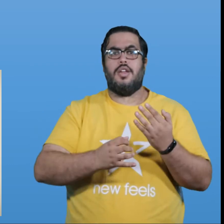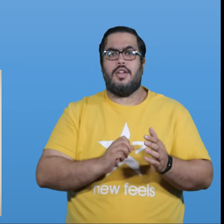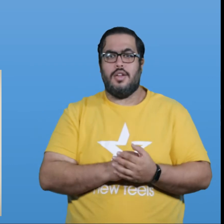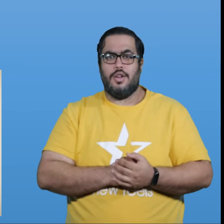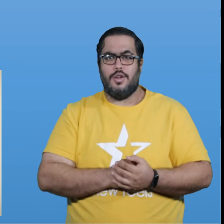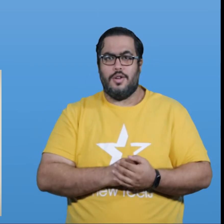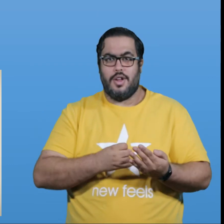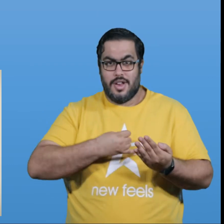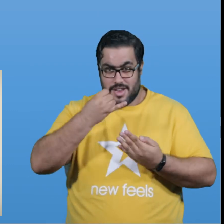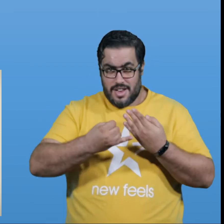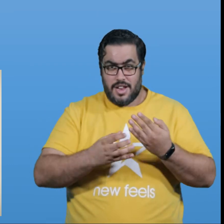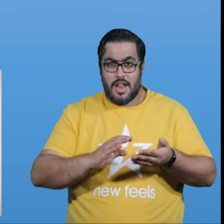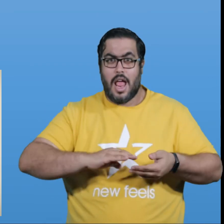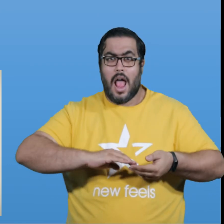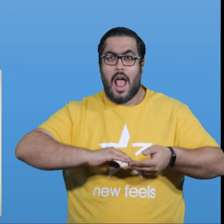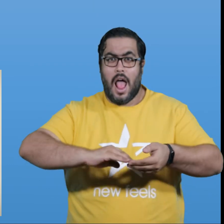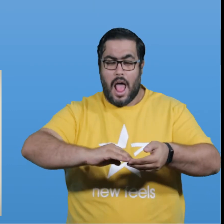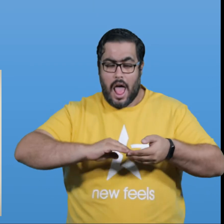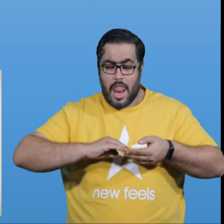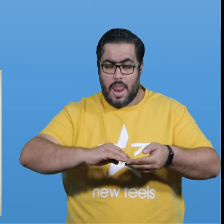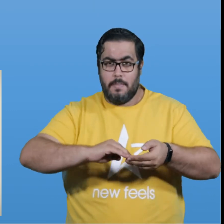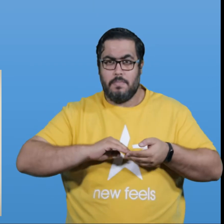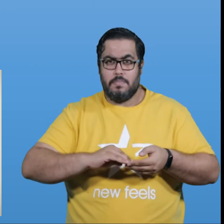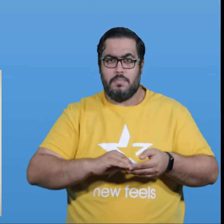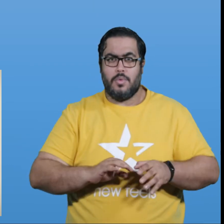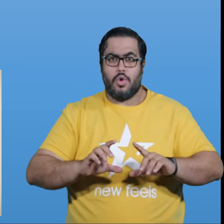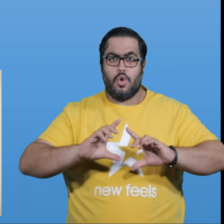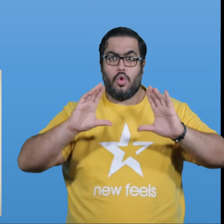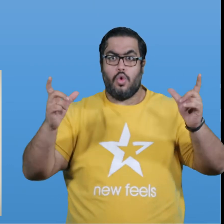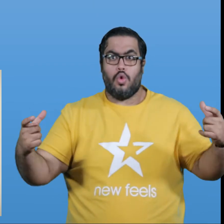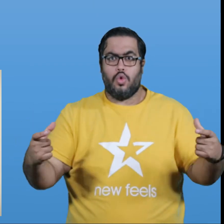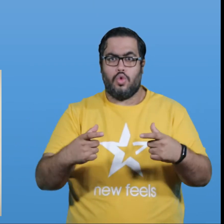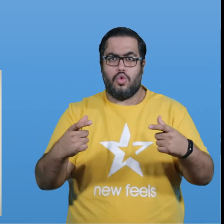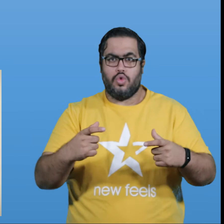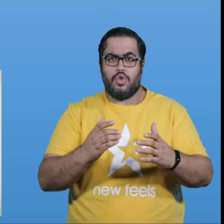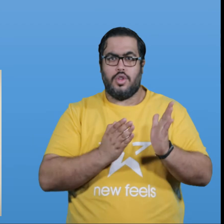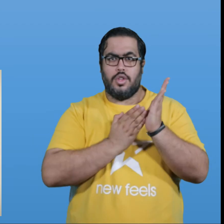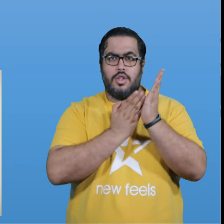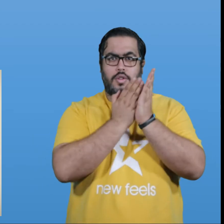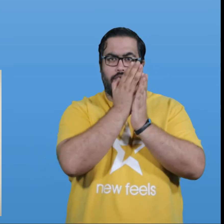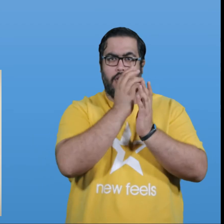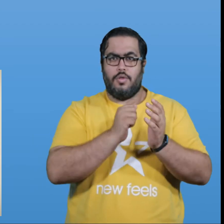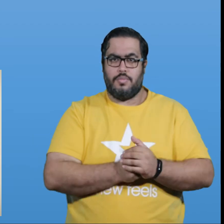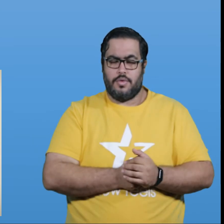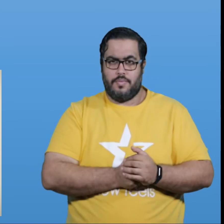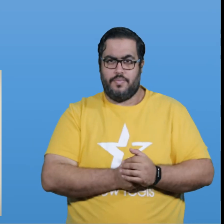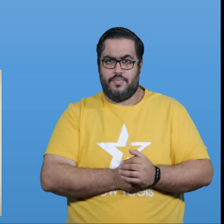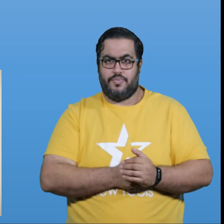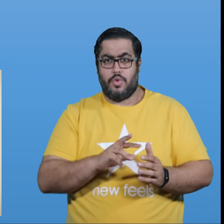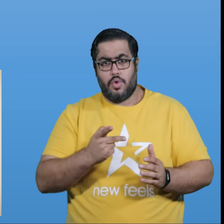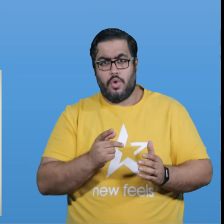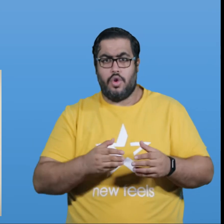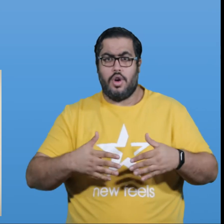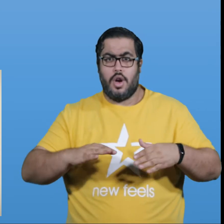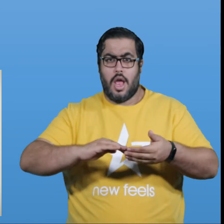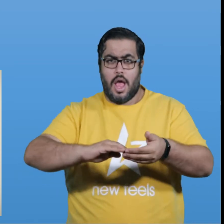Mentors help people make use of their time. An example for that could be a mentor teaching a student how to set their